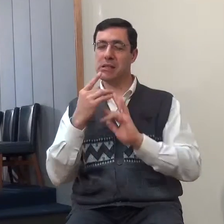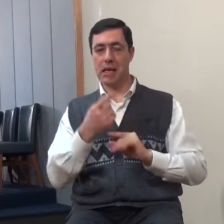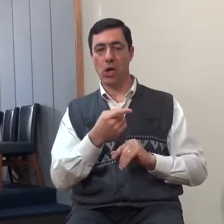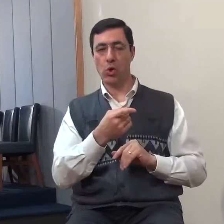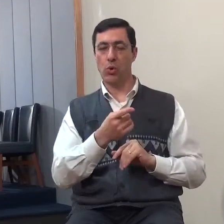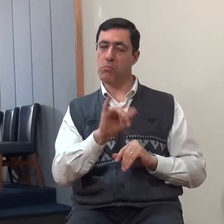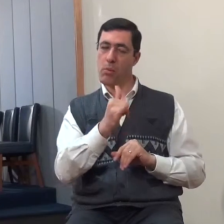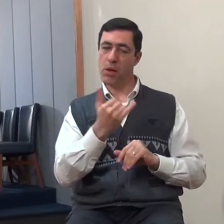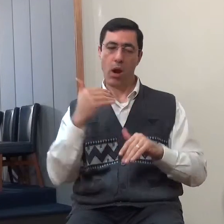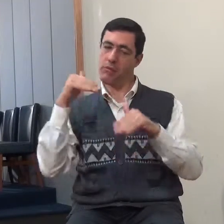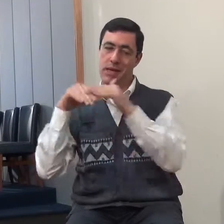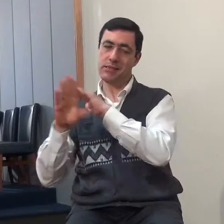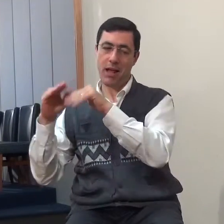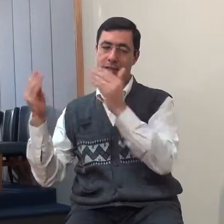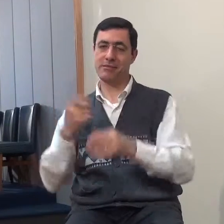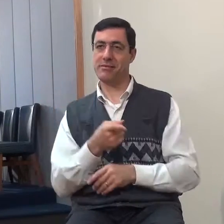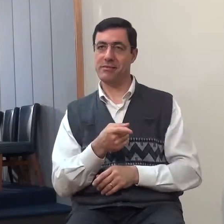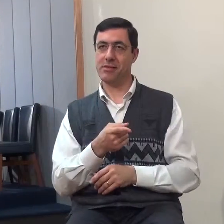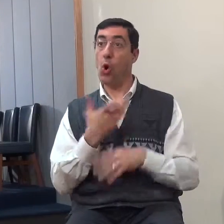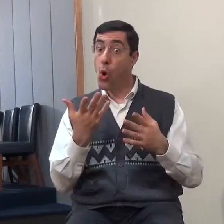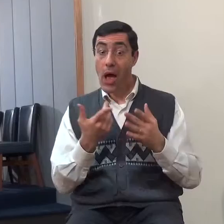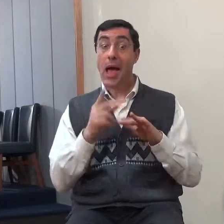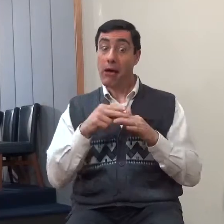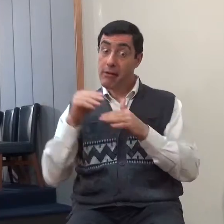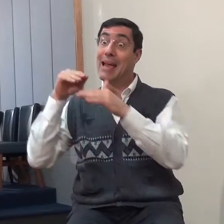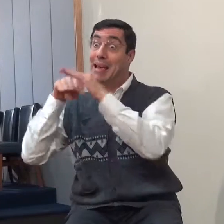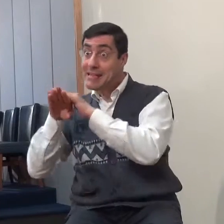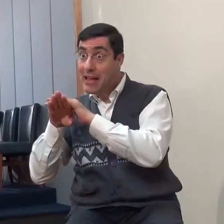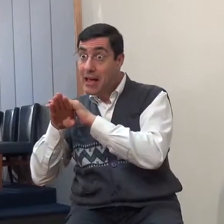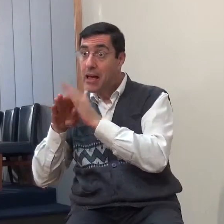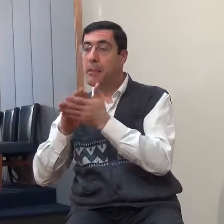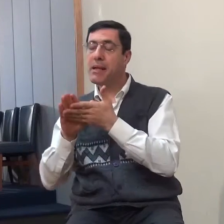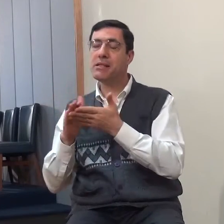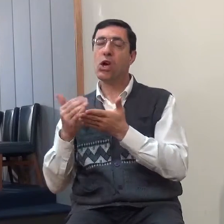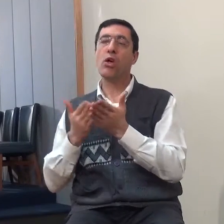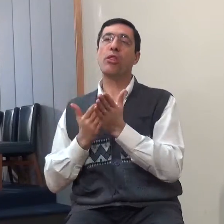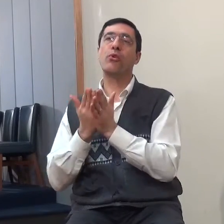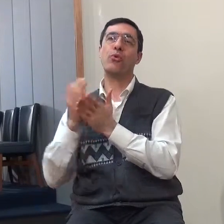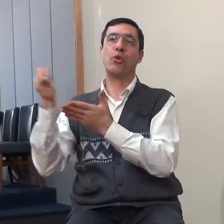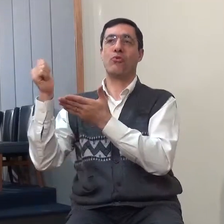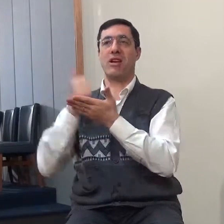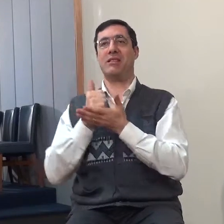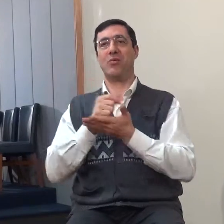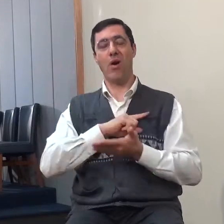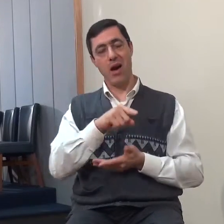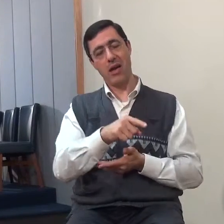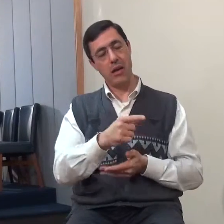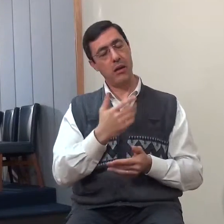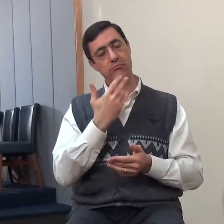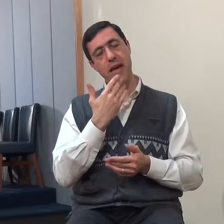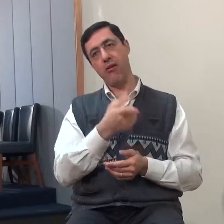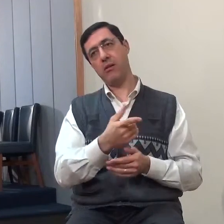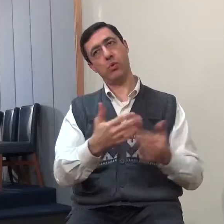it will be by grace alone, because he made a terrible mistake. We will